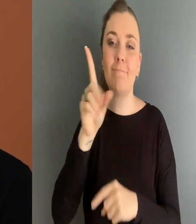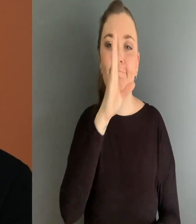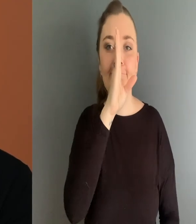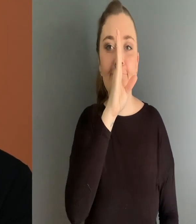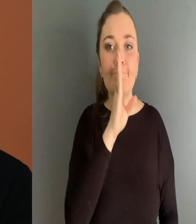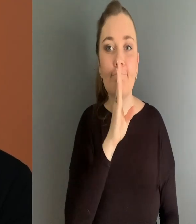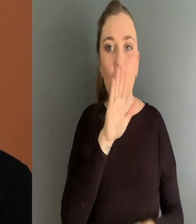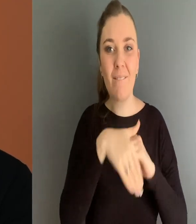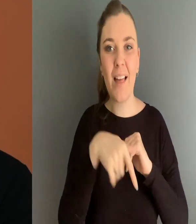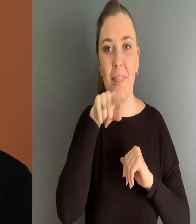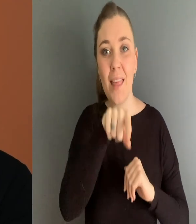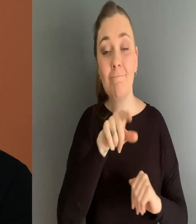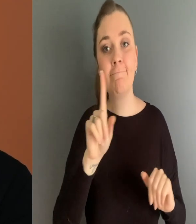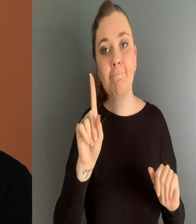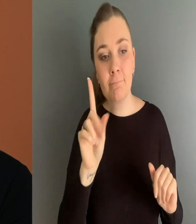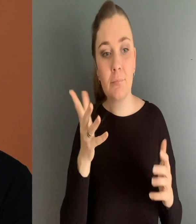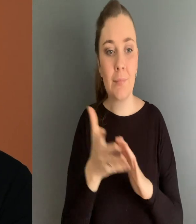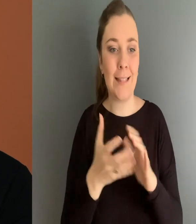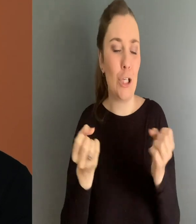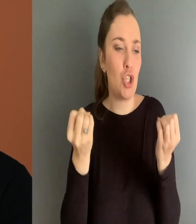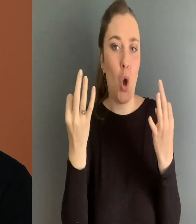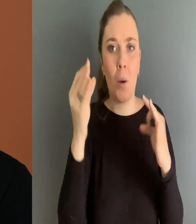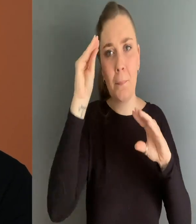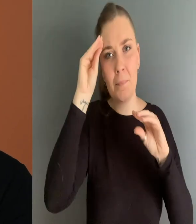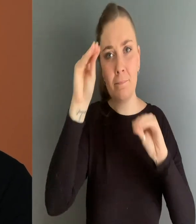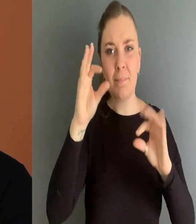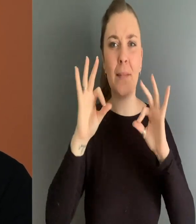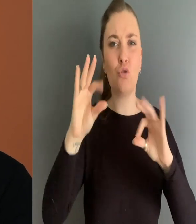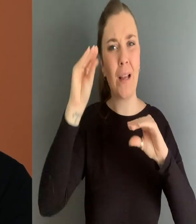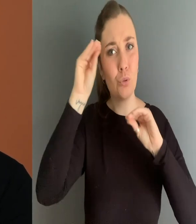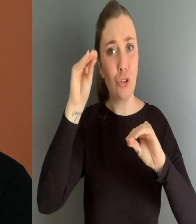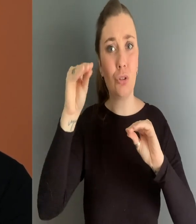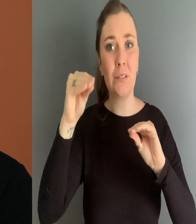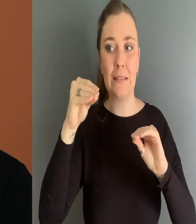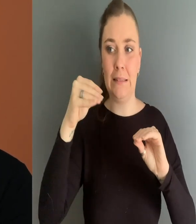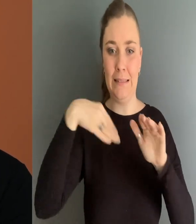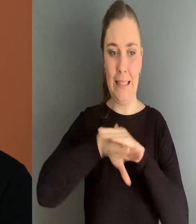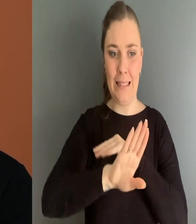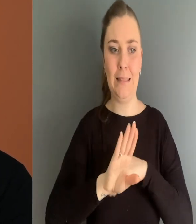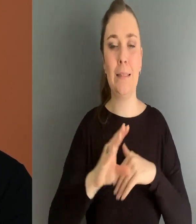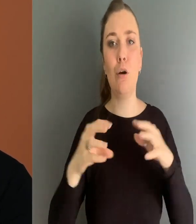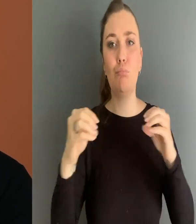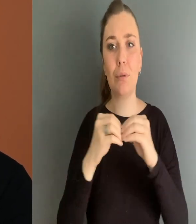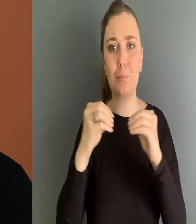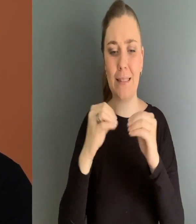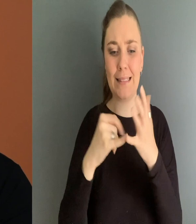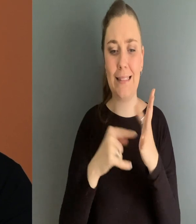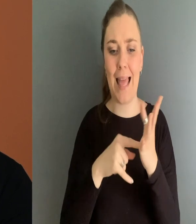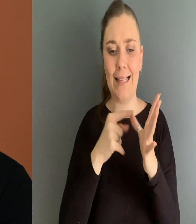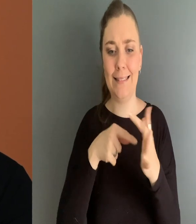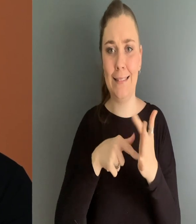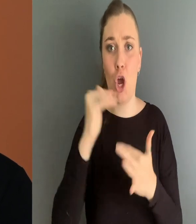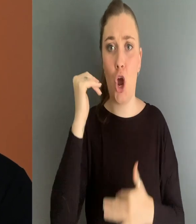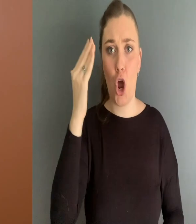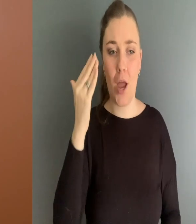that was that there was no special education in brisbane state high so